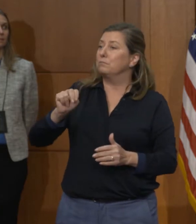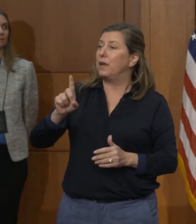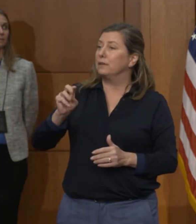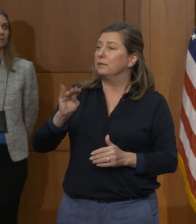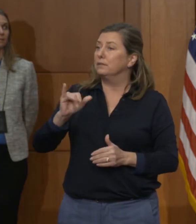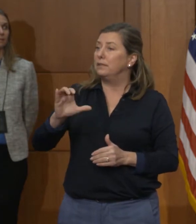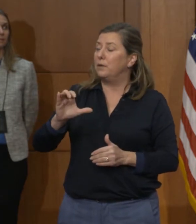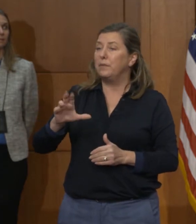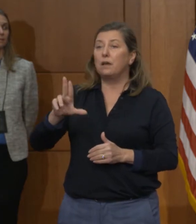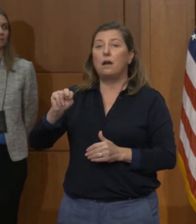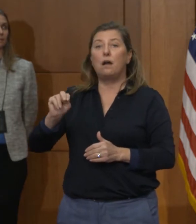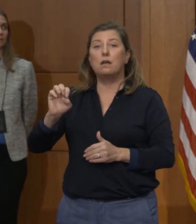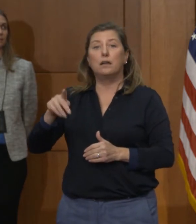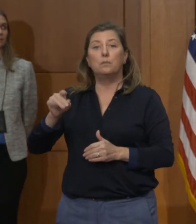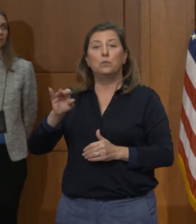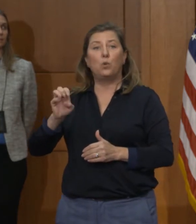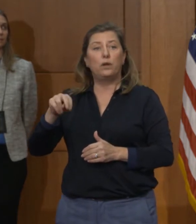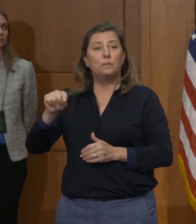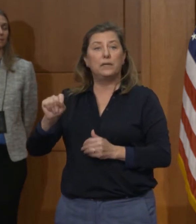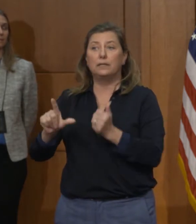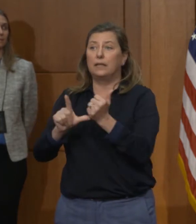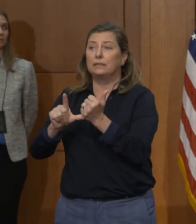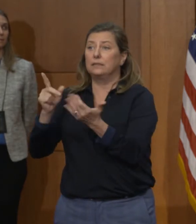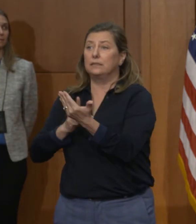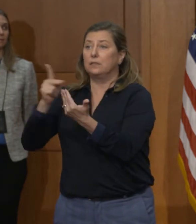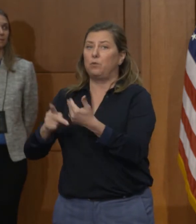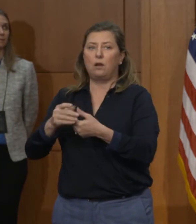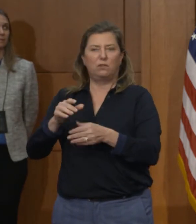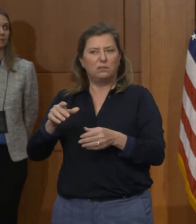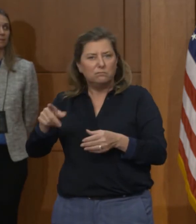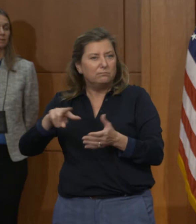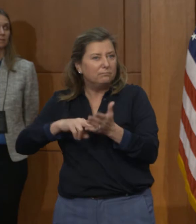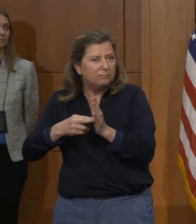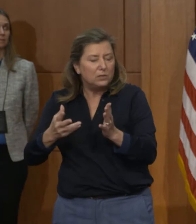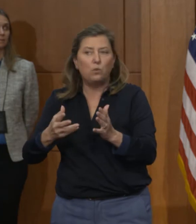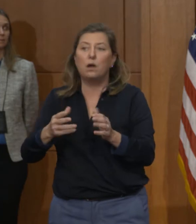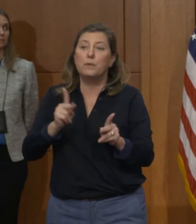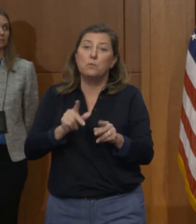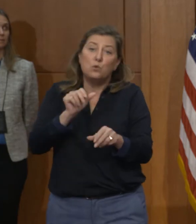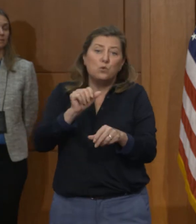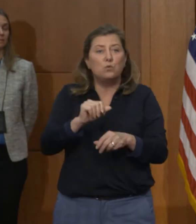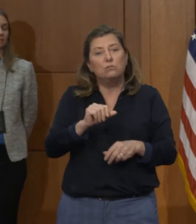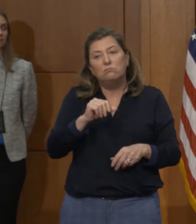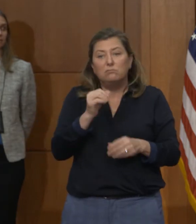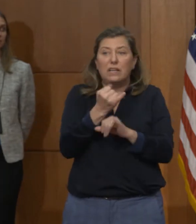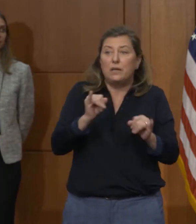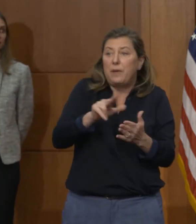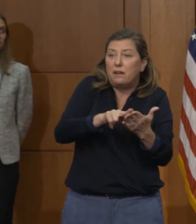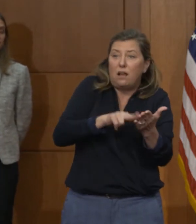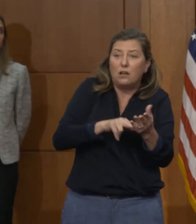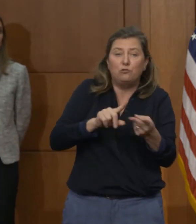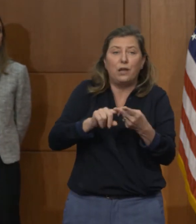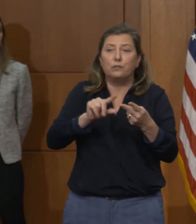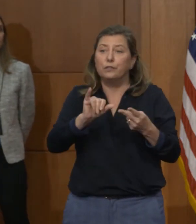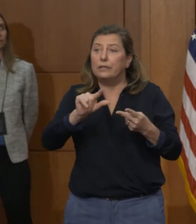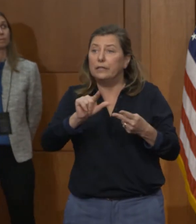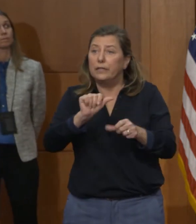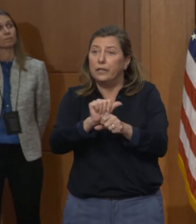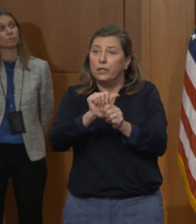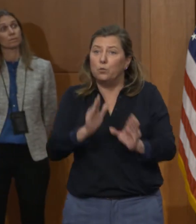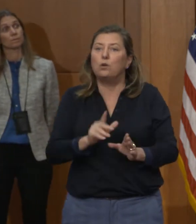Unemployment Assistance Program, which allows independent contractors and gig workers to receive benefits. More